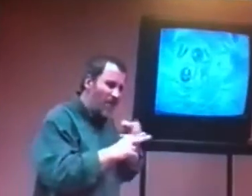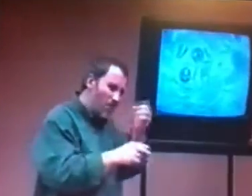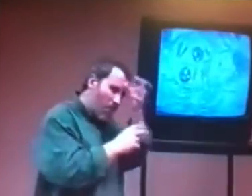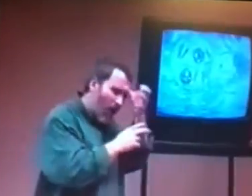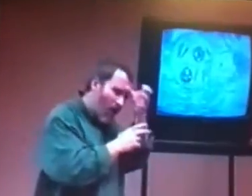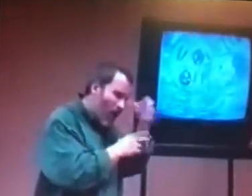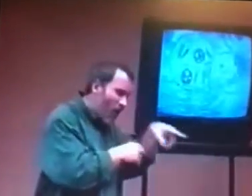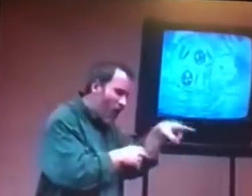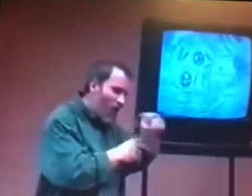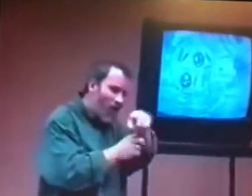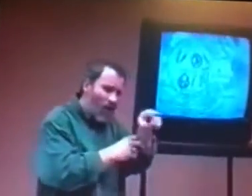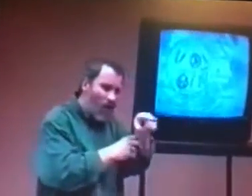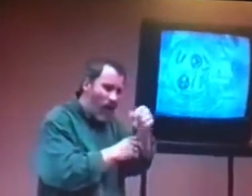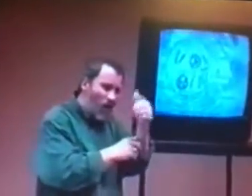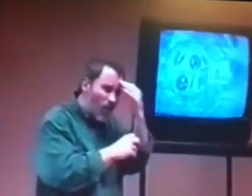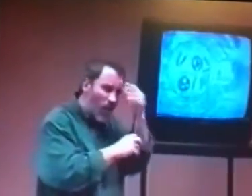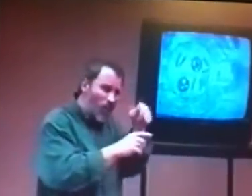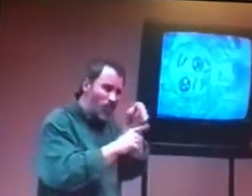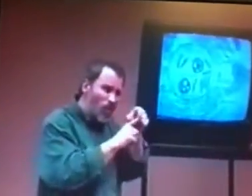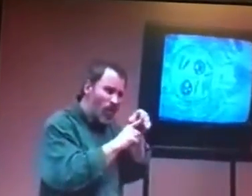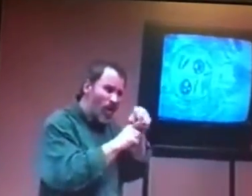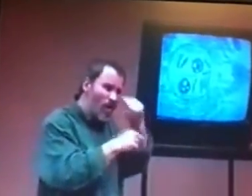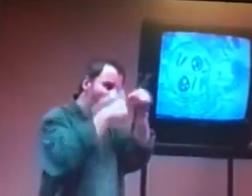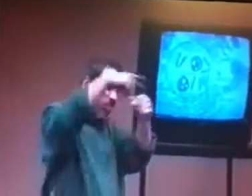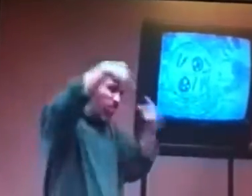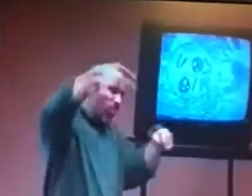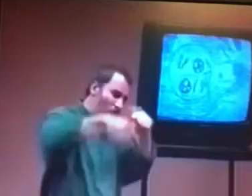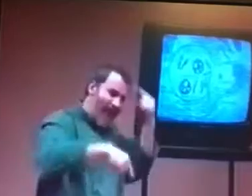it? It's a real big word.